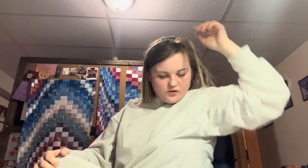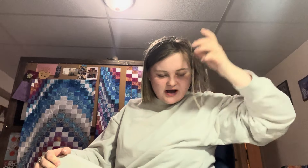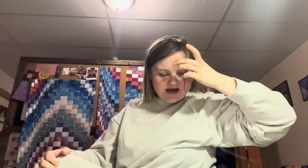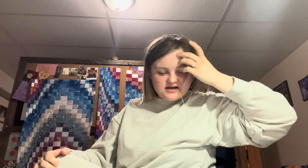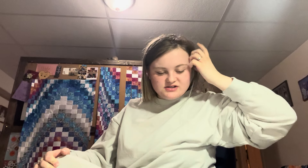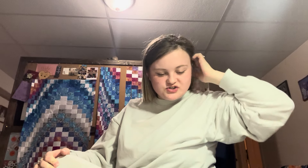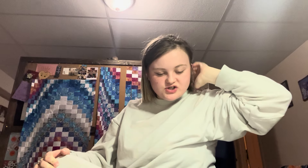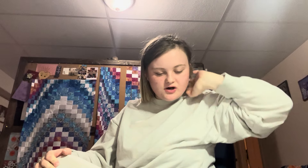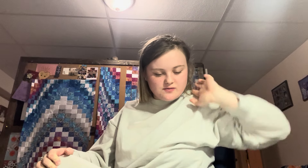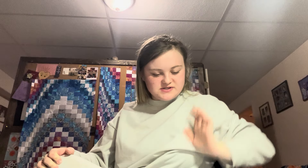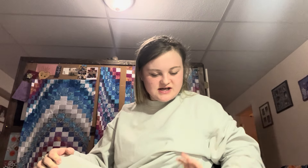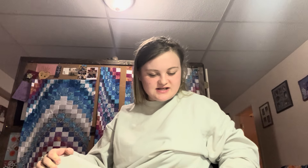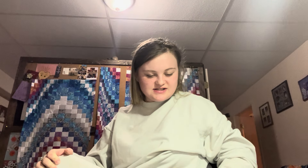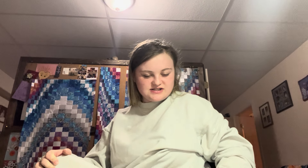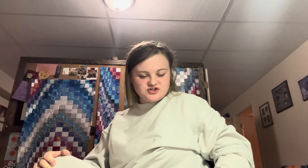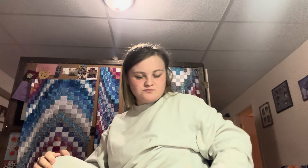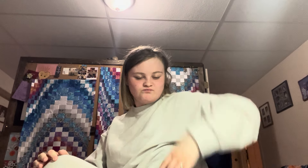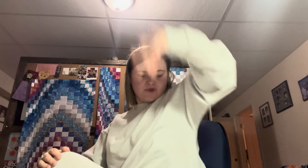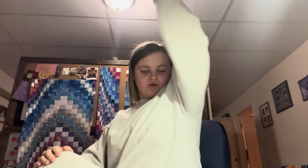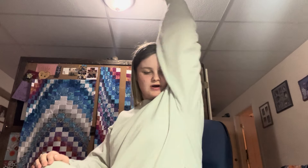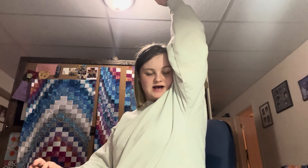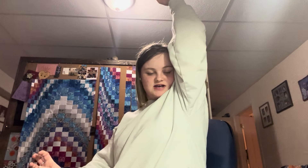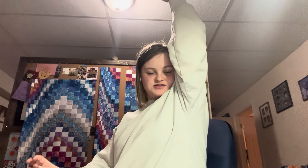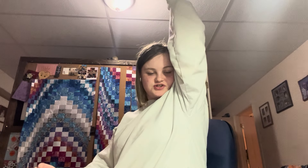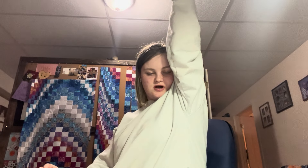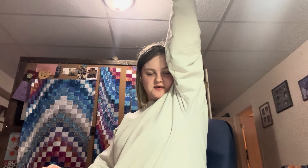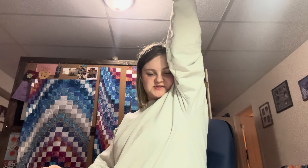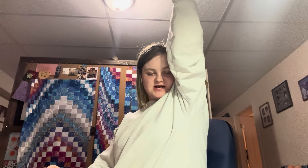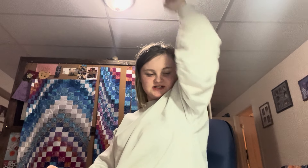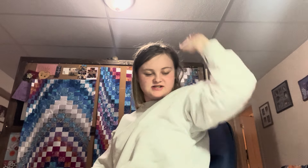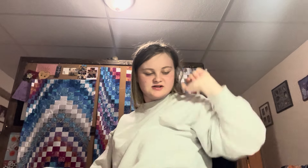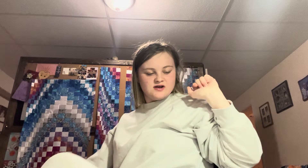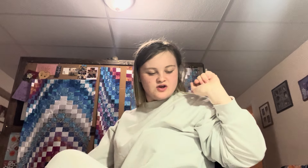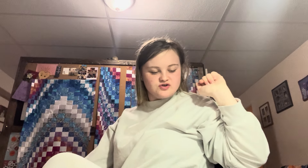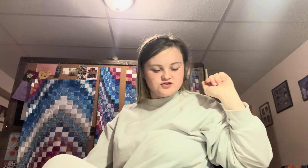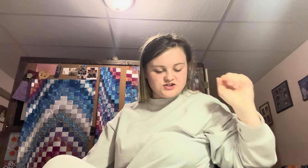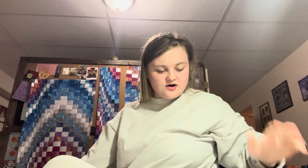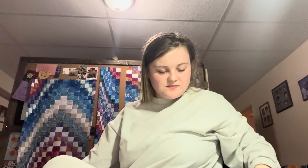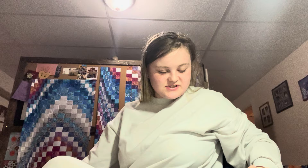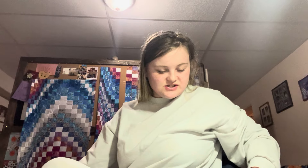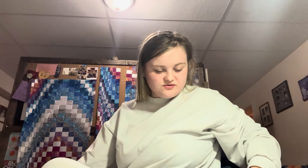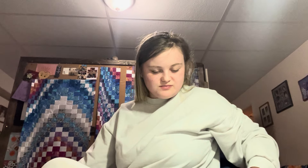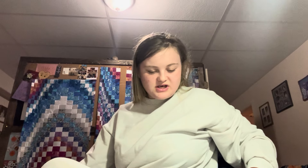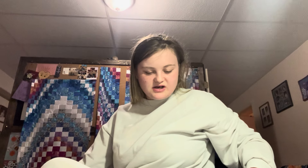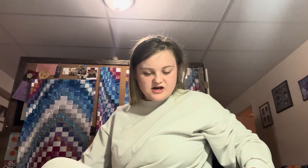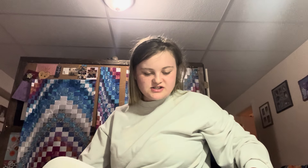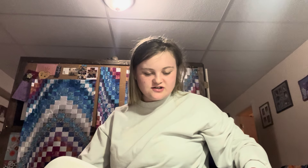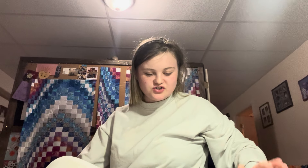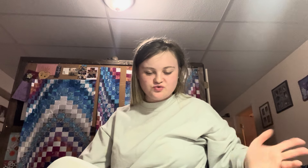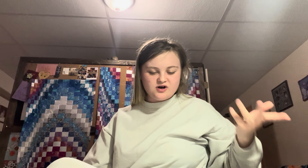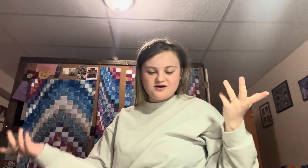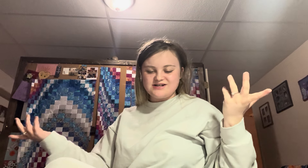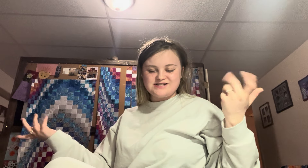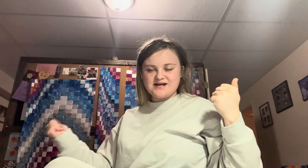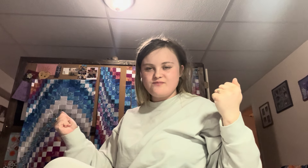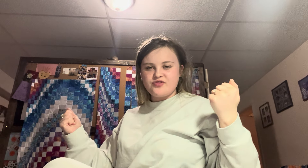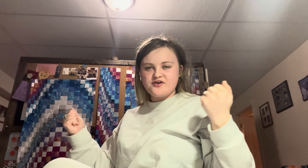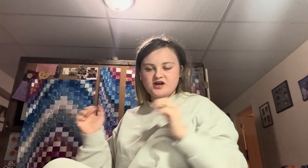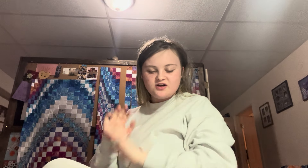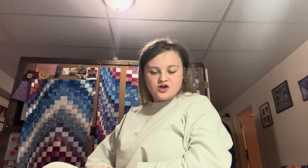Why so obsessed? Why so obsessed? You're so obsessed with me 'cause you're 20-something.